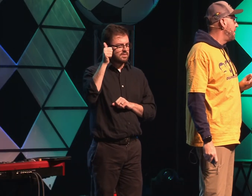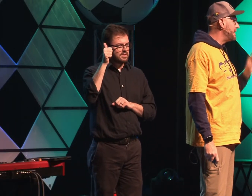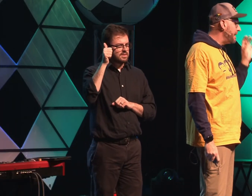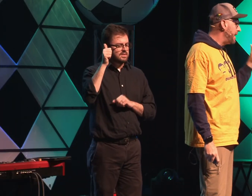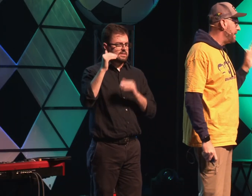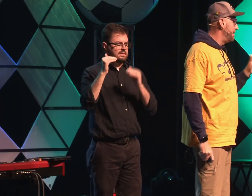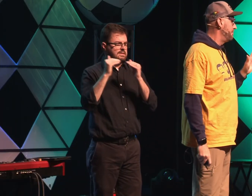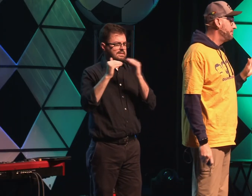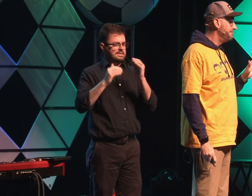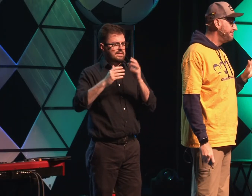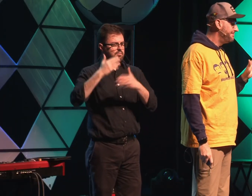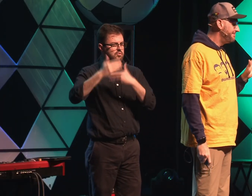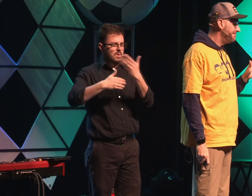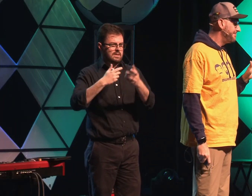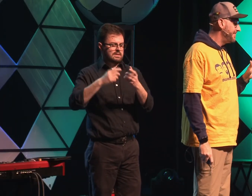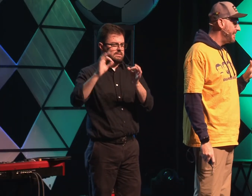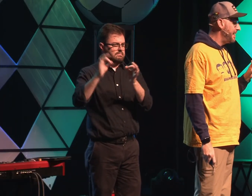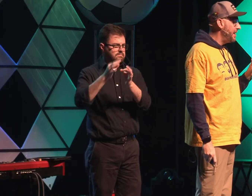I'm going to say that again.